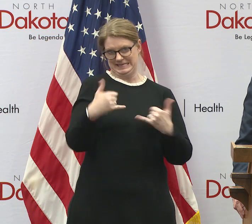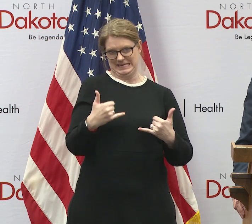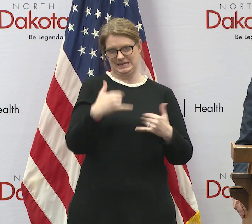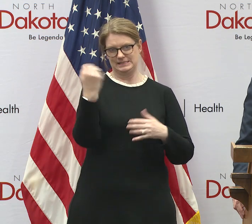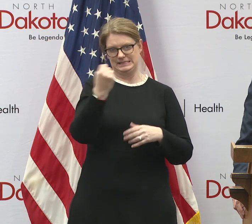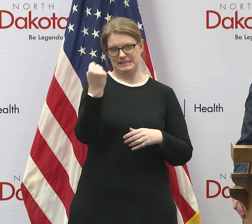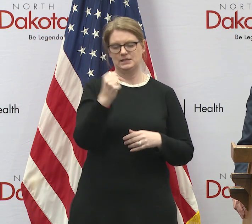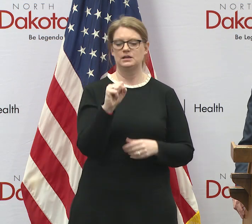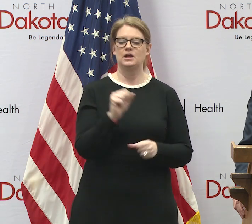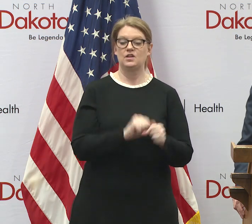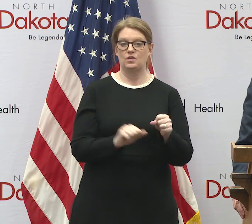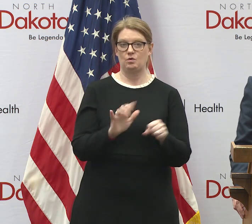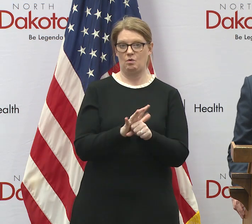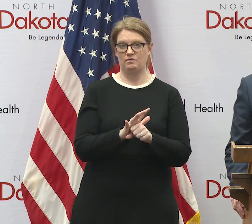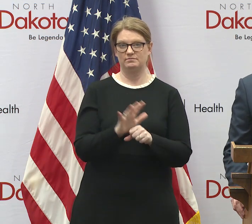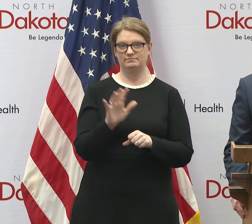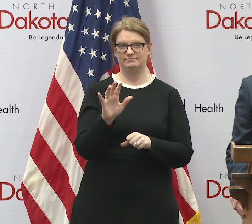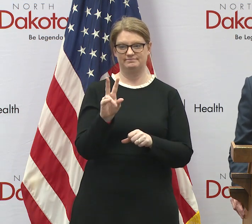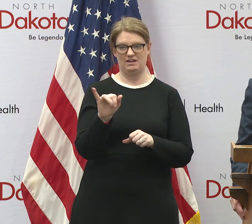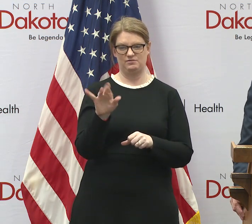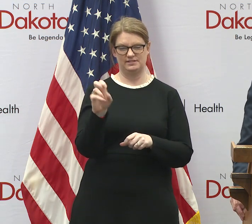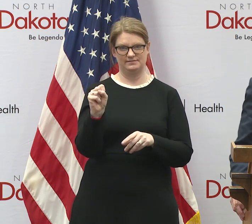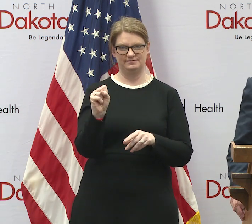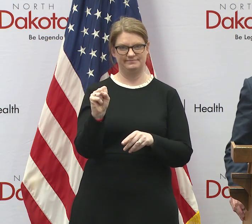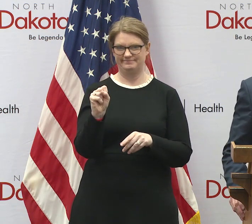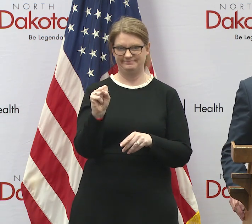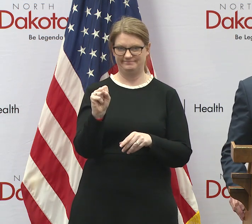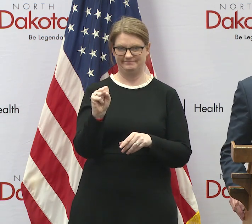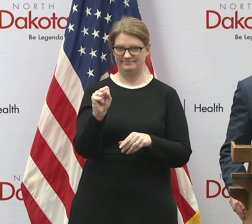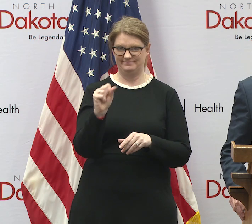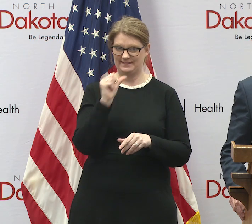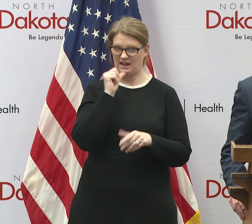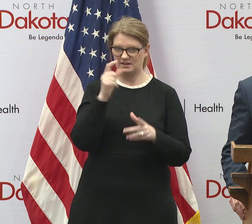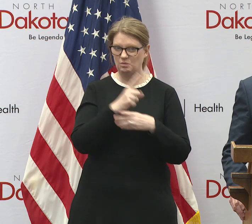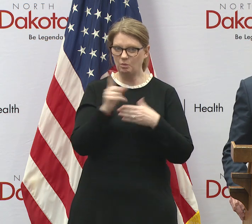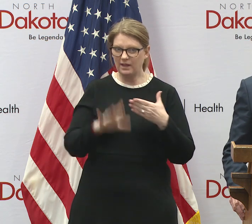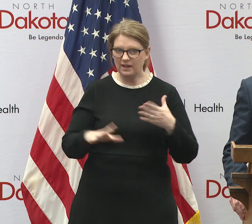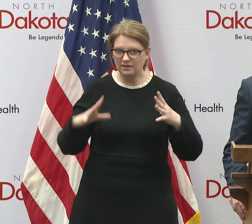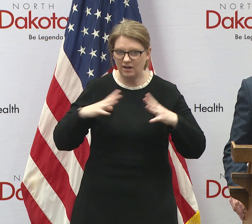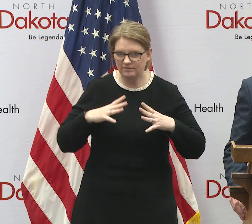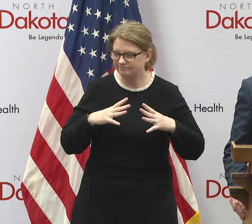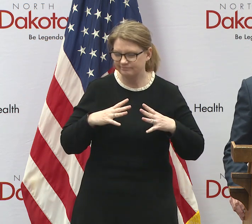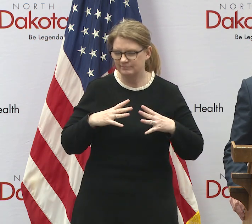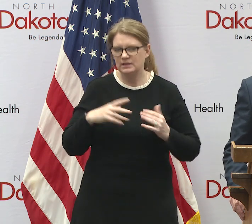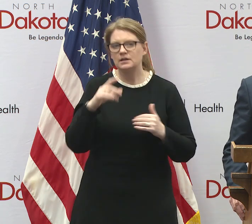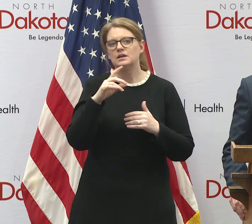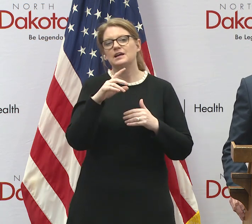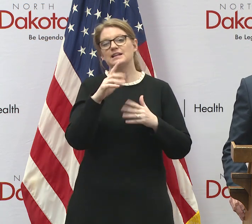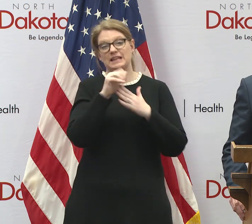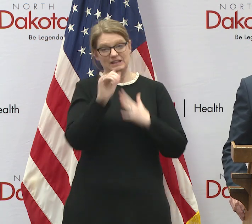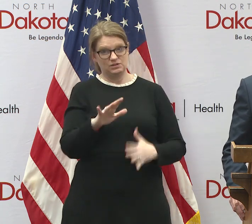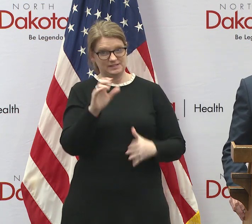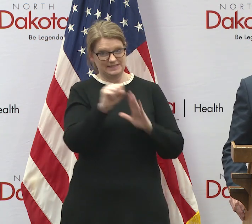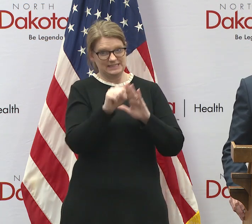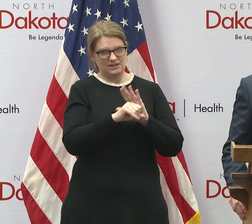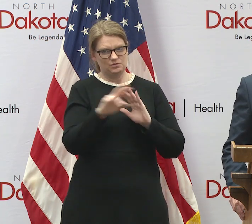the COVID-19 pandemic is not taking the weekend off, neither are your leaders in the state of North Dakota.